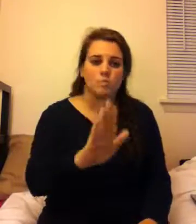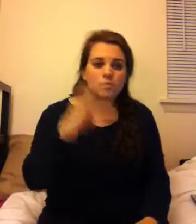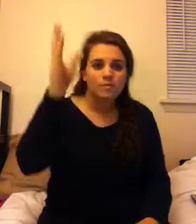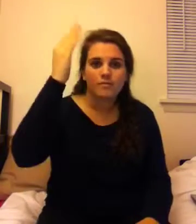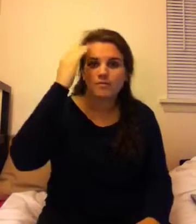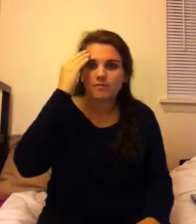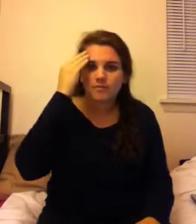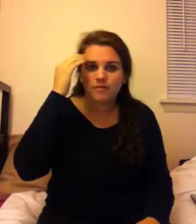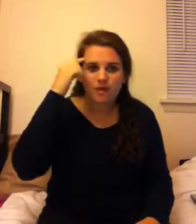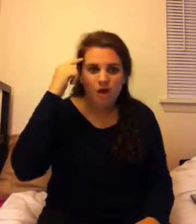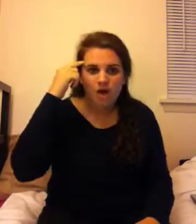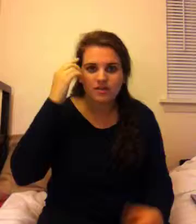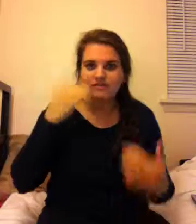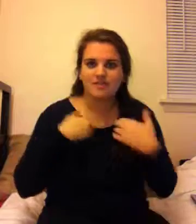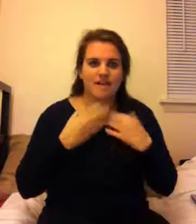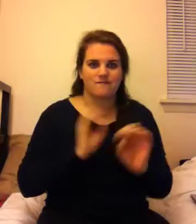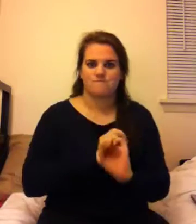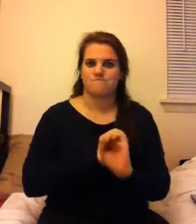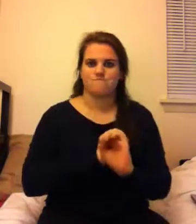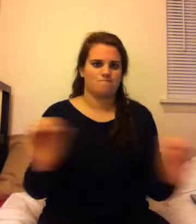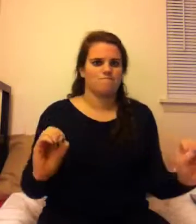total opposite of your beliefs.